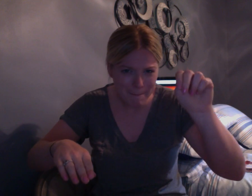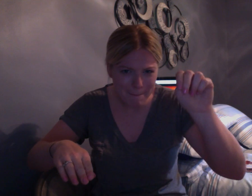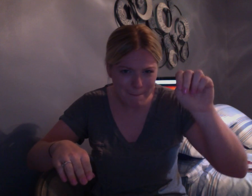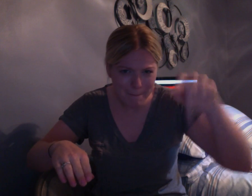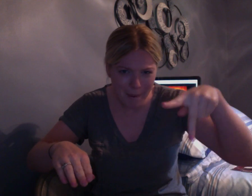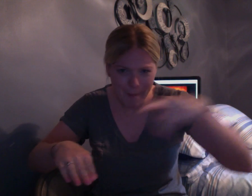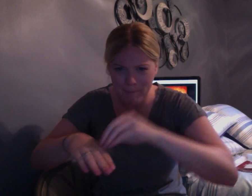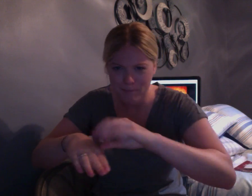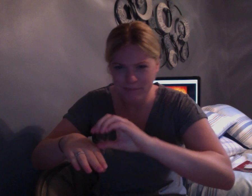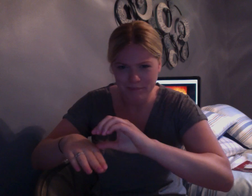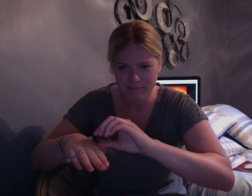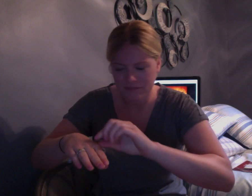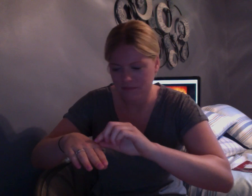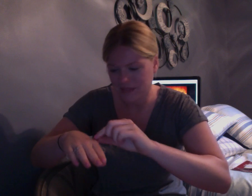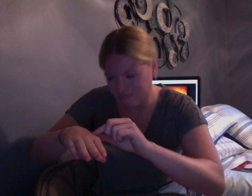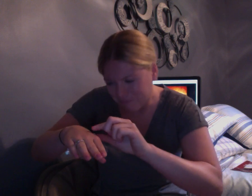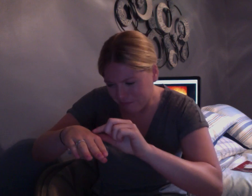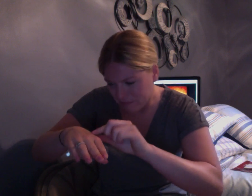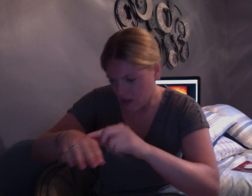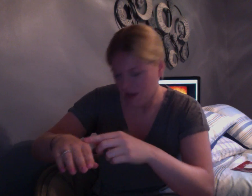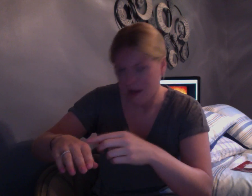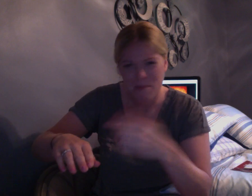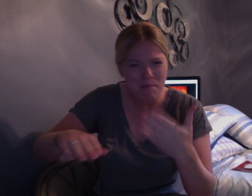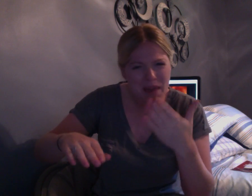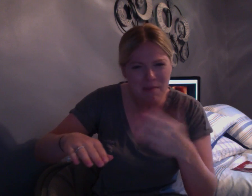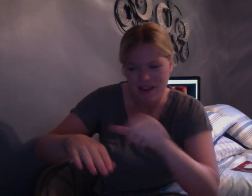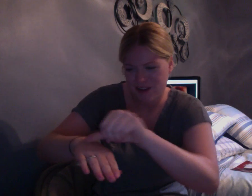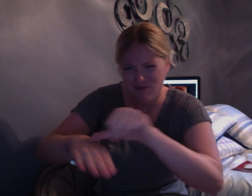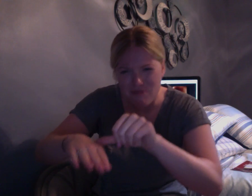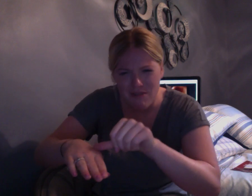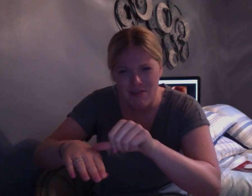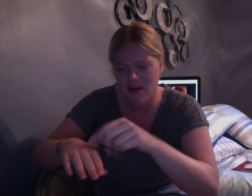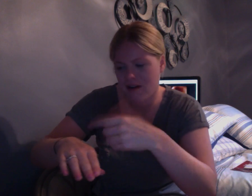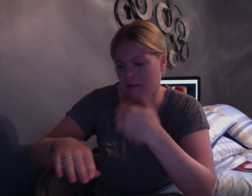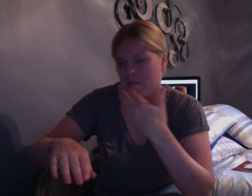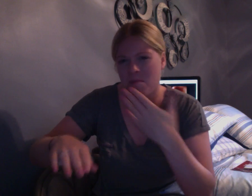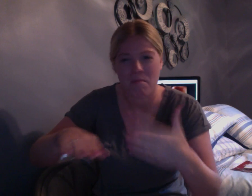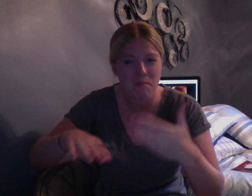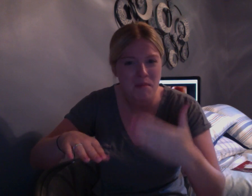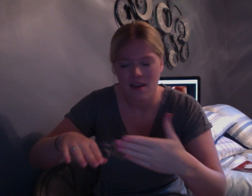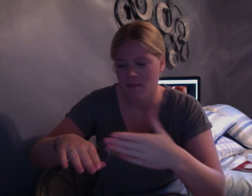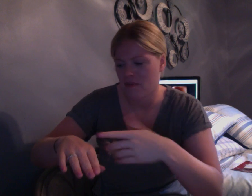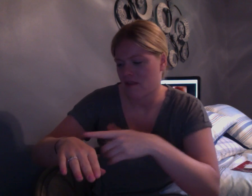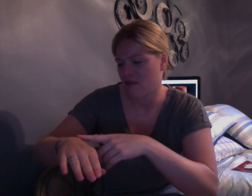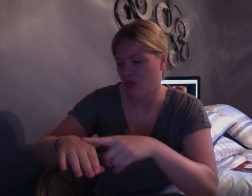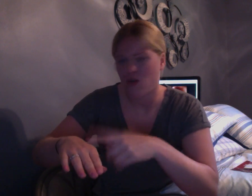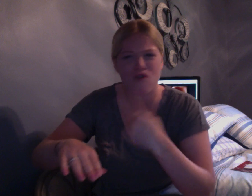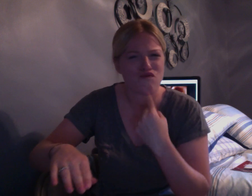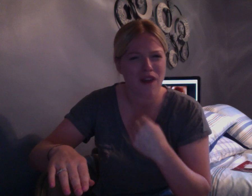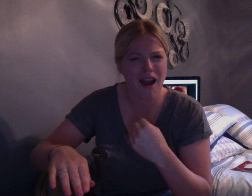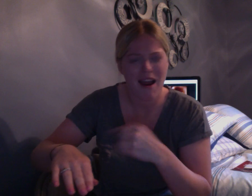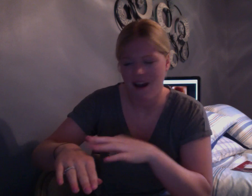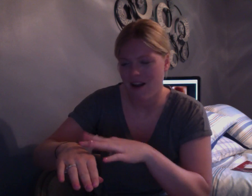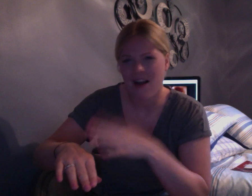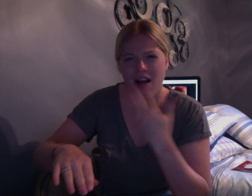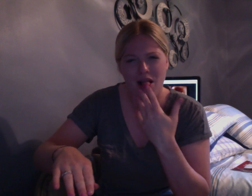a flat growth, a scar, or scaling area. Untreated basal cell carcinomas may begin to bleed, crust over, and